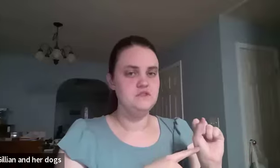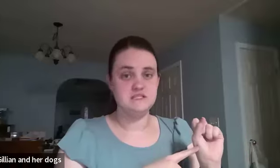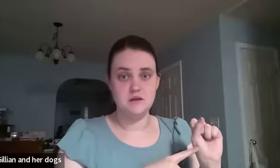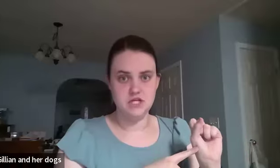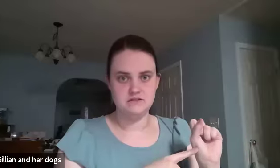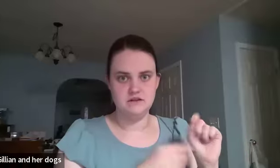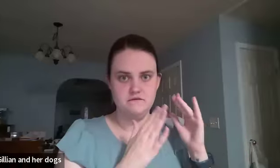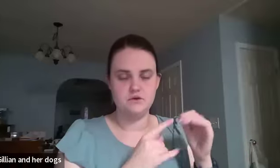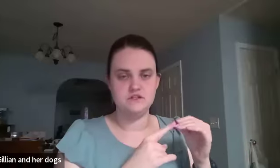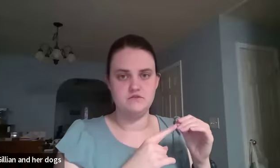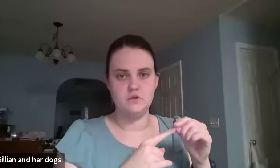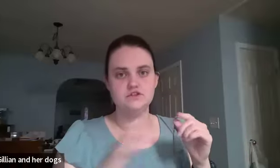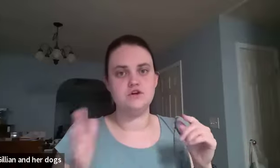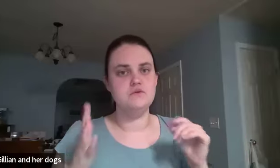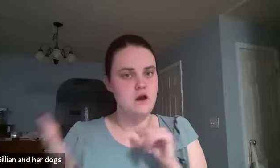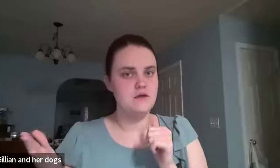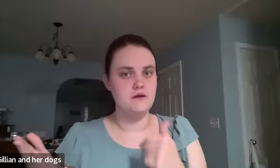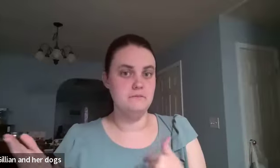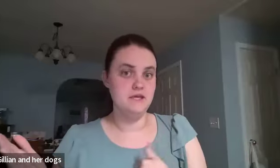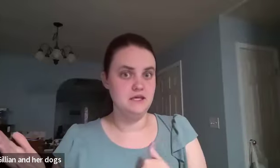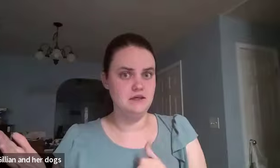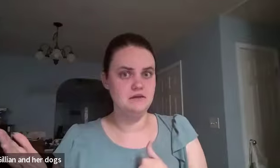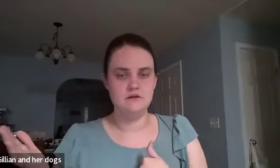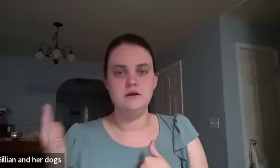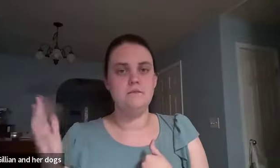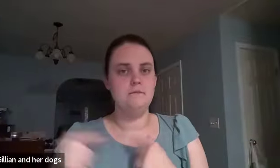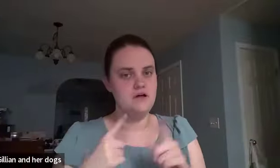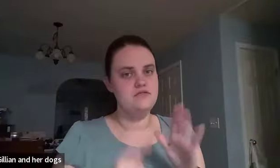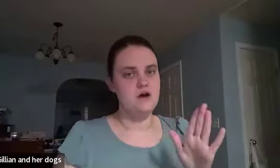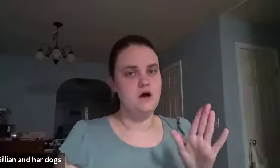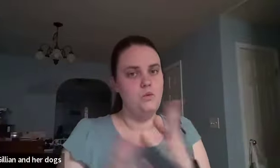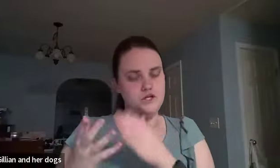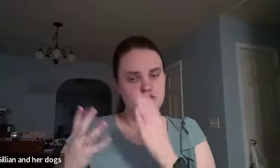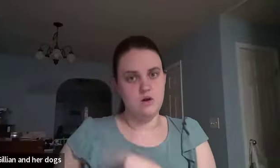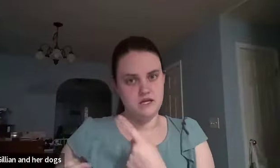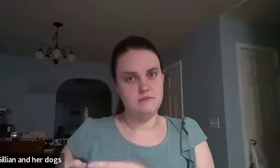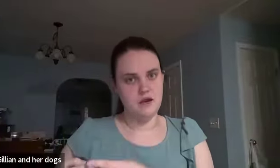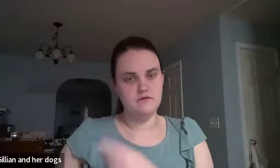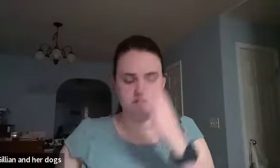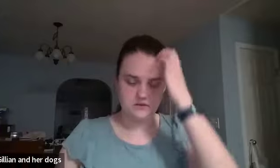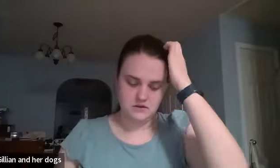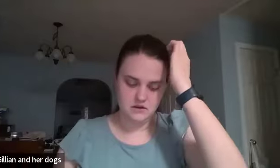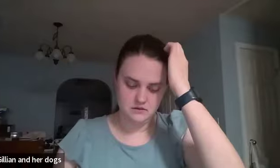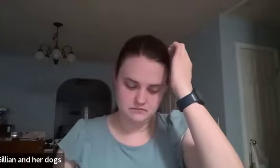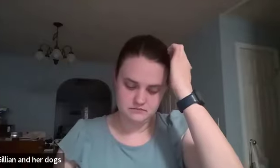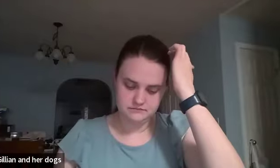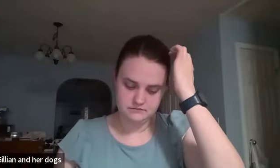the subject, like the focus of the word. So not the me, but the what you're talking about. The